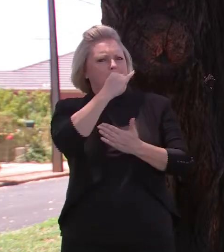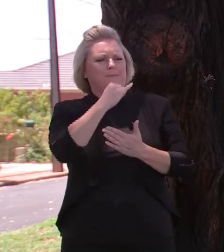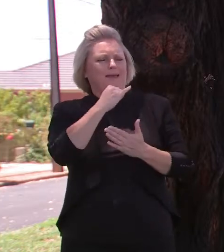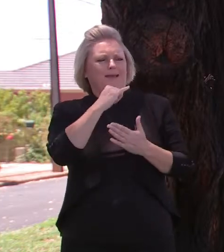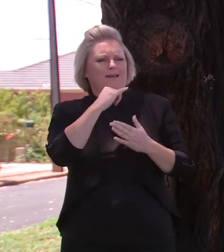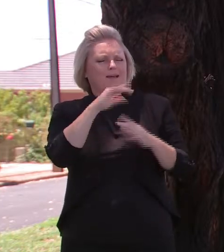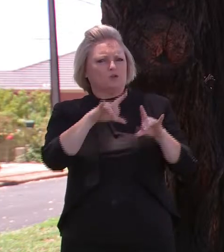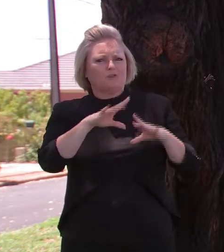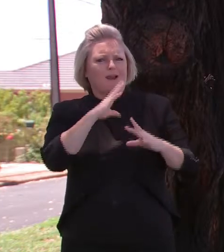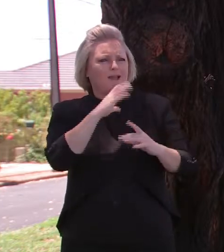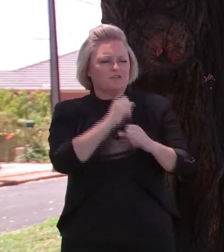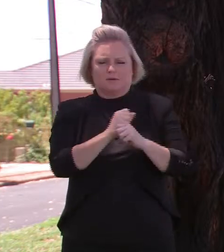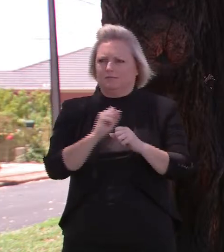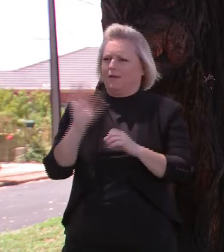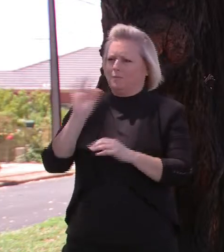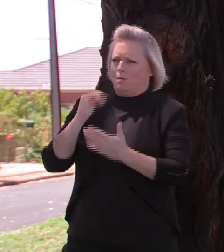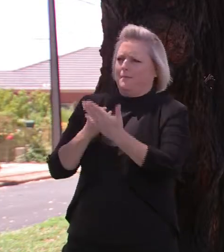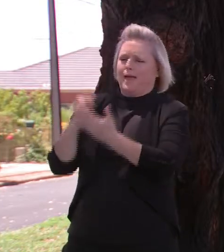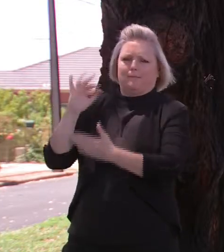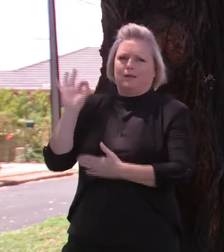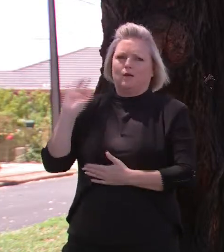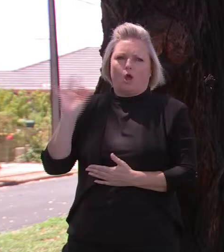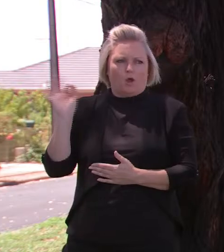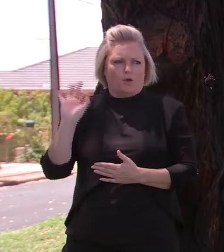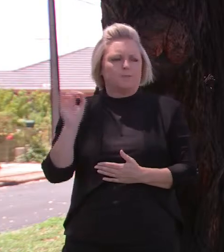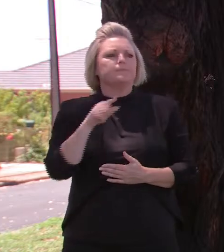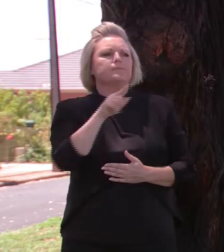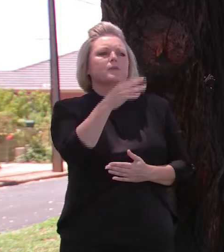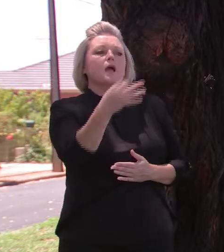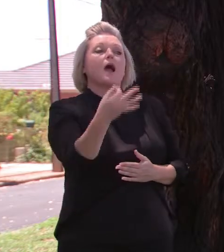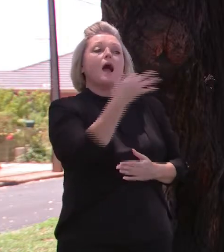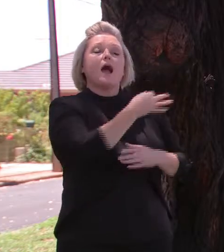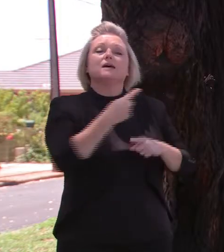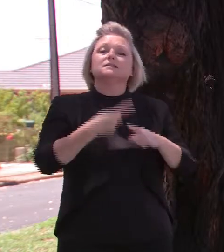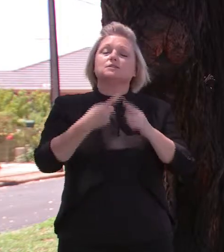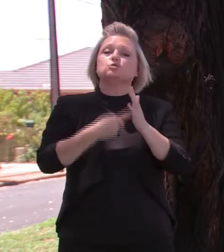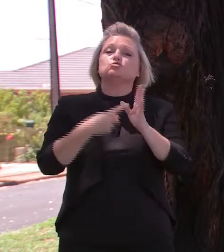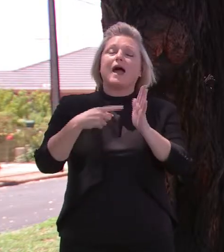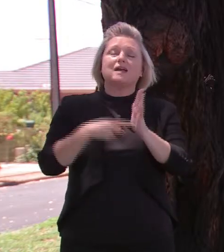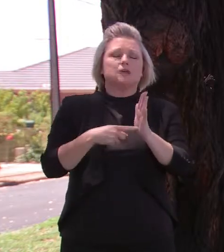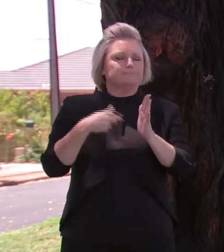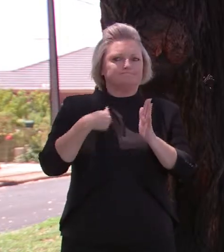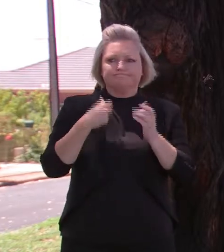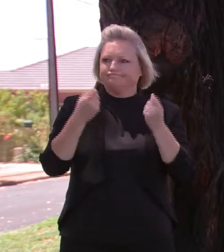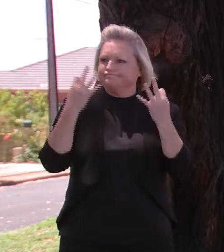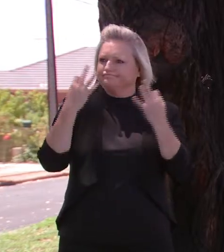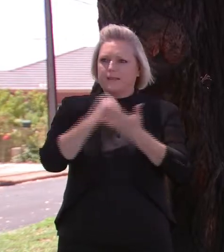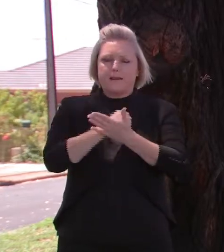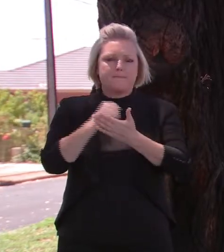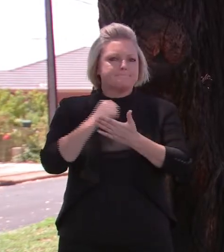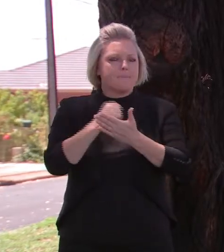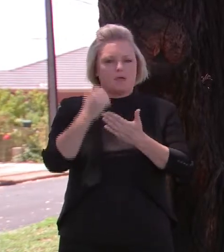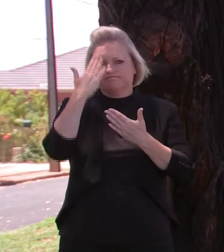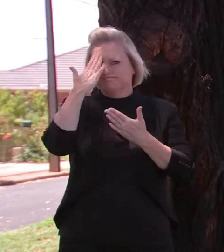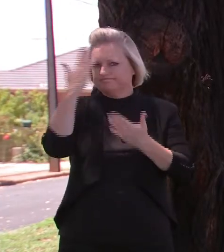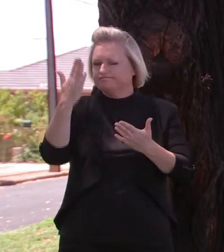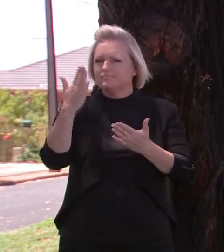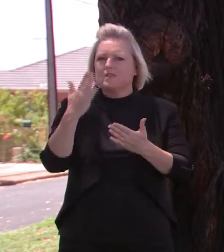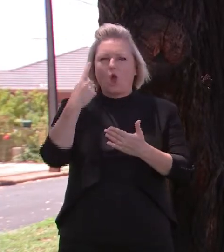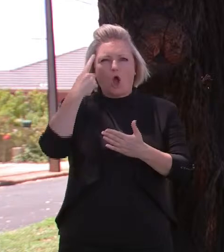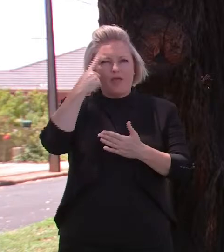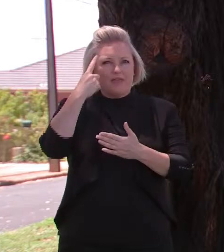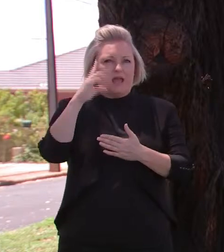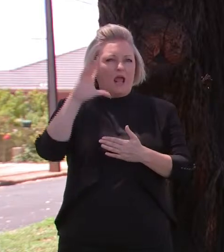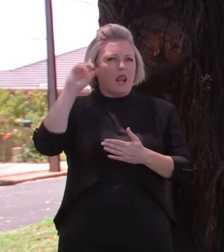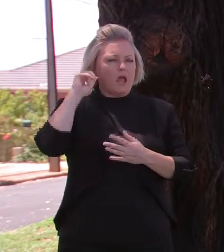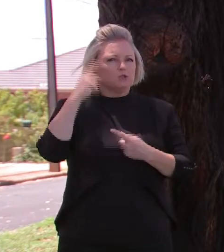many rats do we currently have in stock, and how? I haven't got an updated number for you. I think last week I said that there was more than 1.2, of